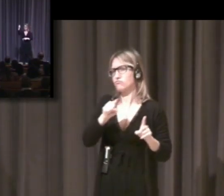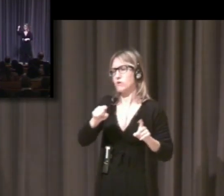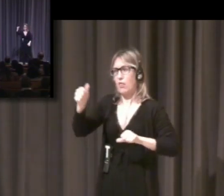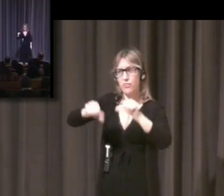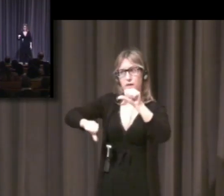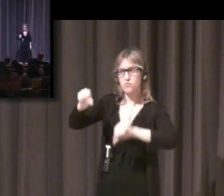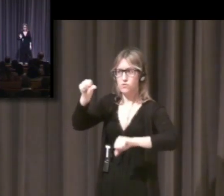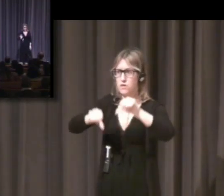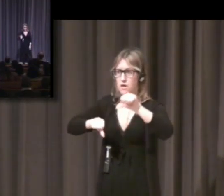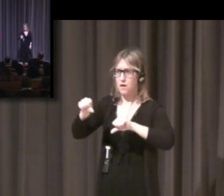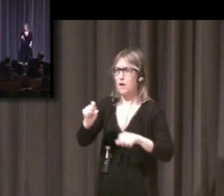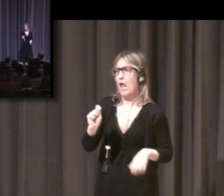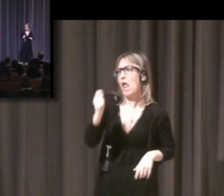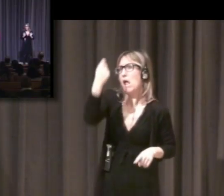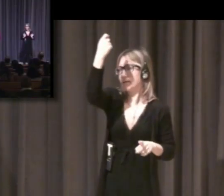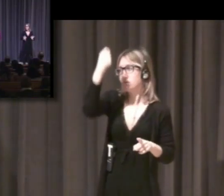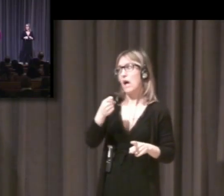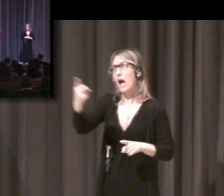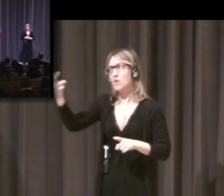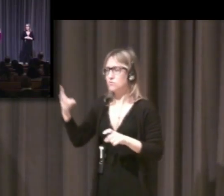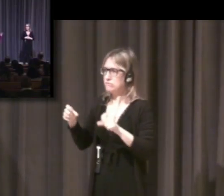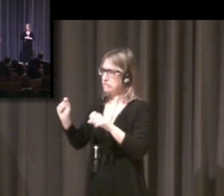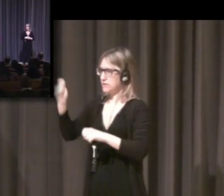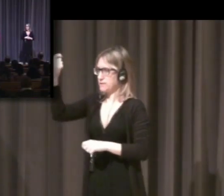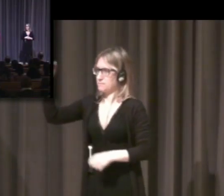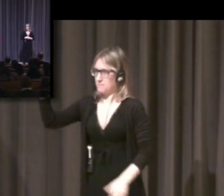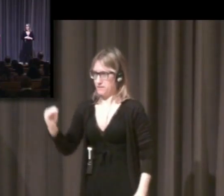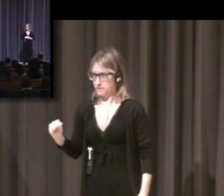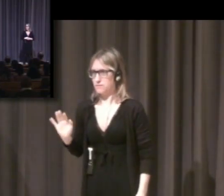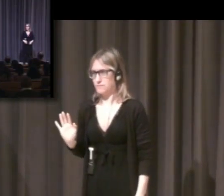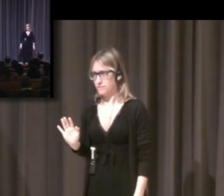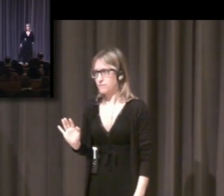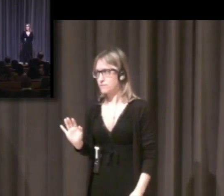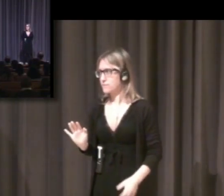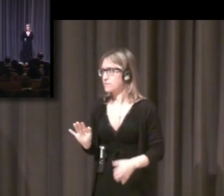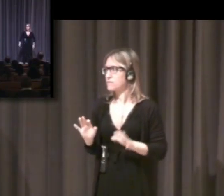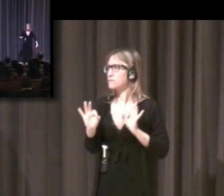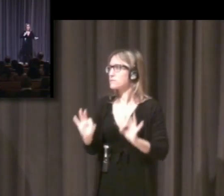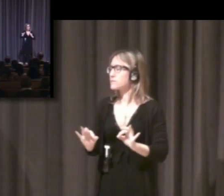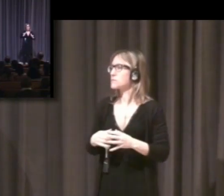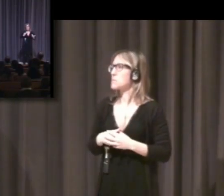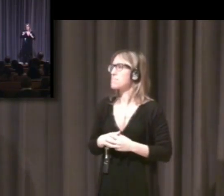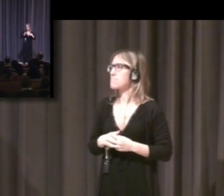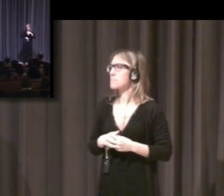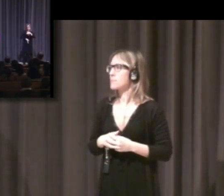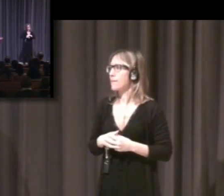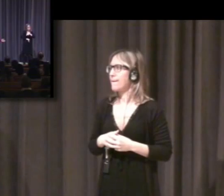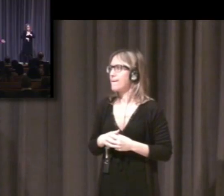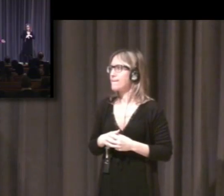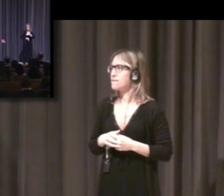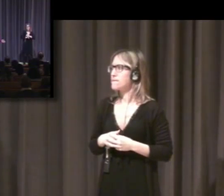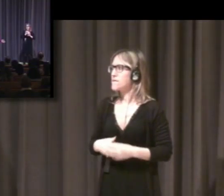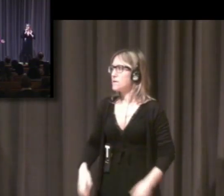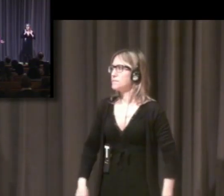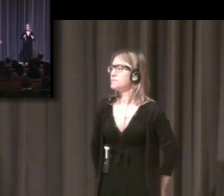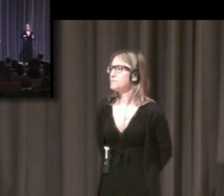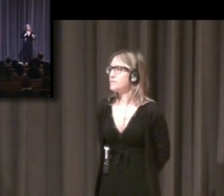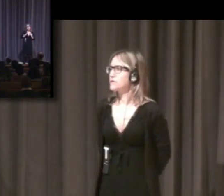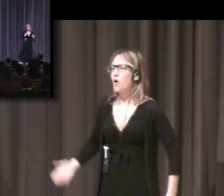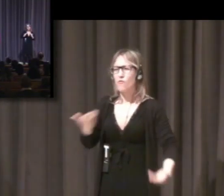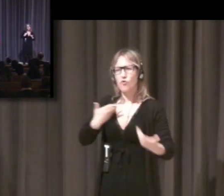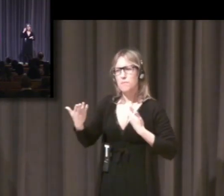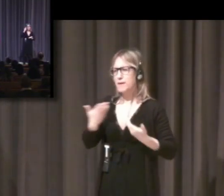Regular training, if there's breaks in the training at any point, forget it.